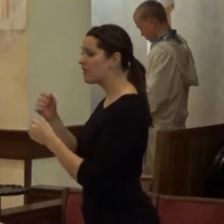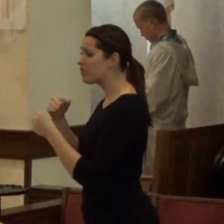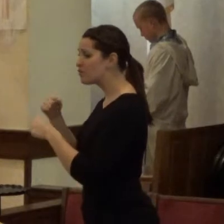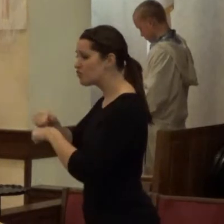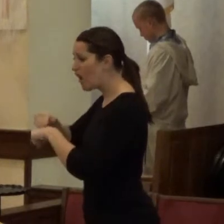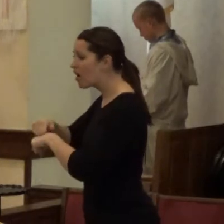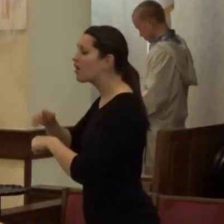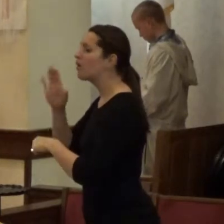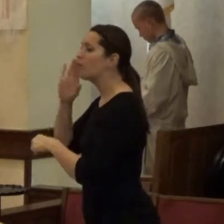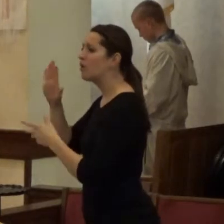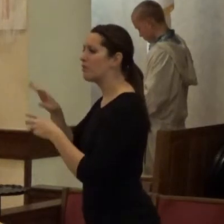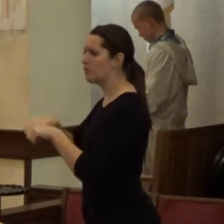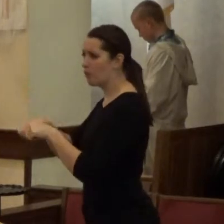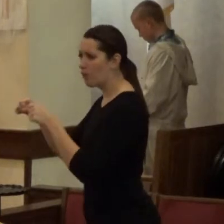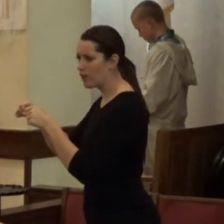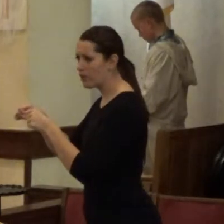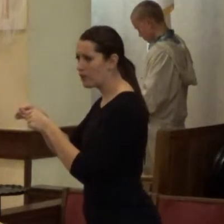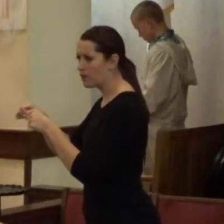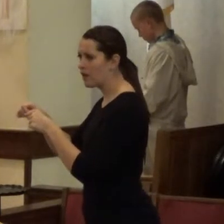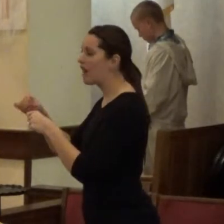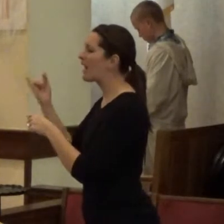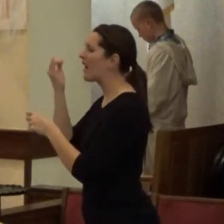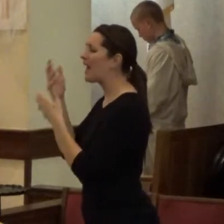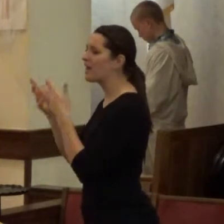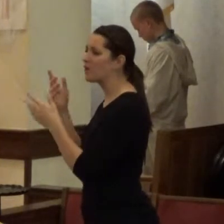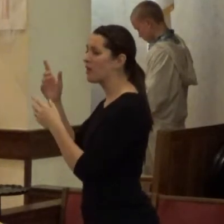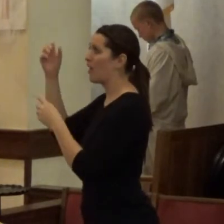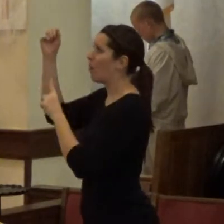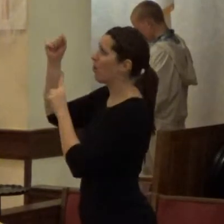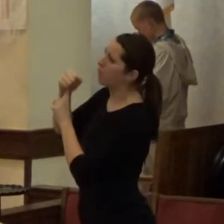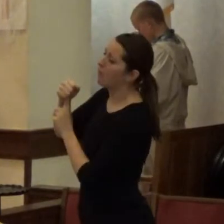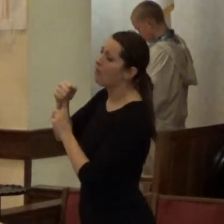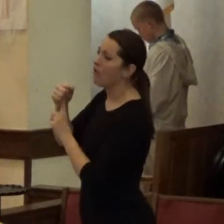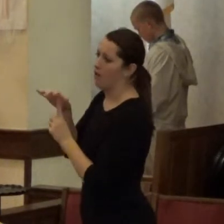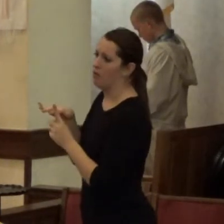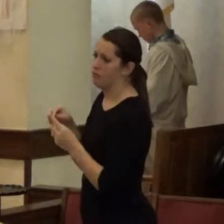pieces, and it will crush anyone on whom it falls.